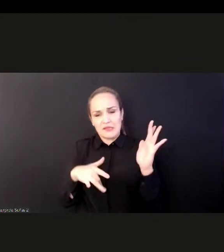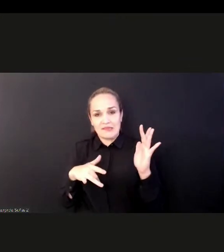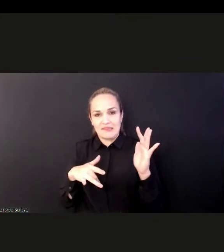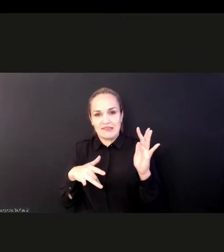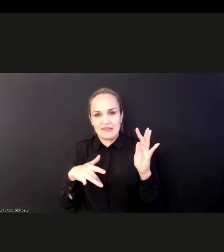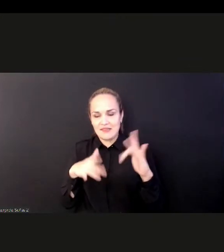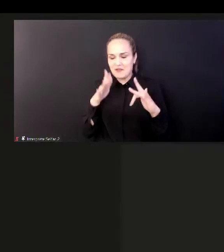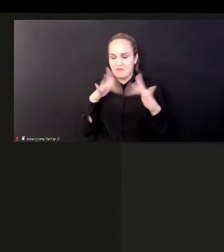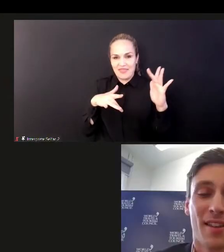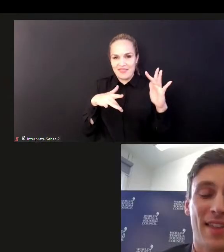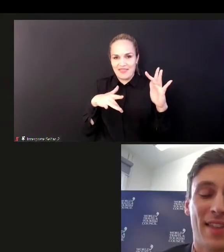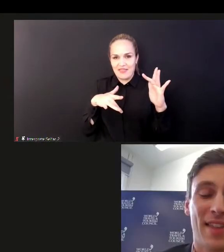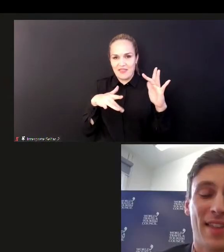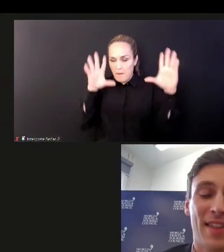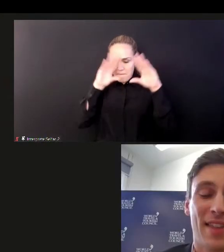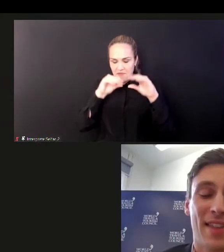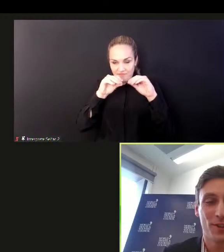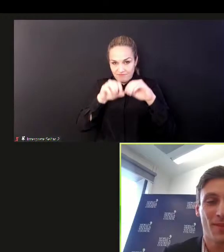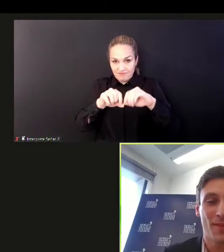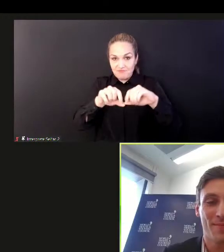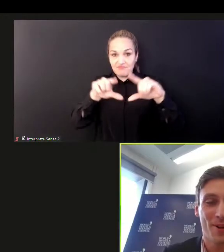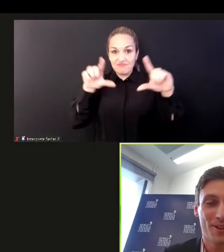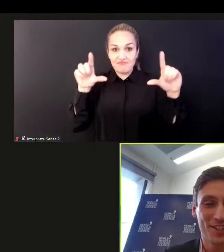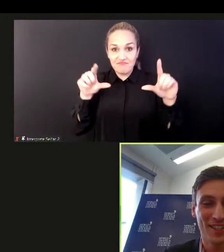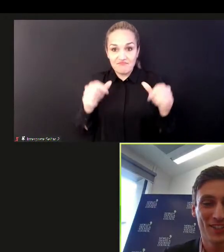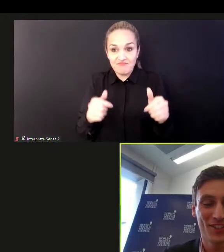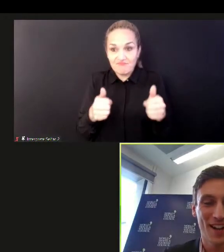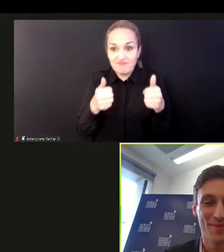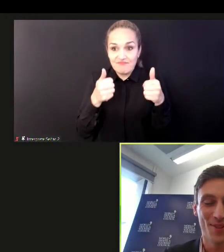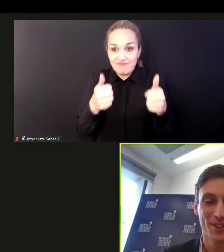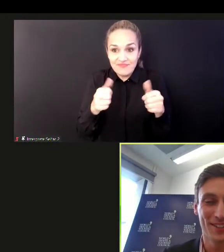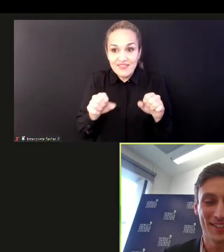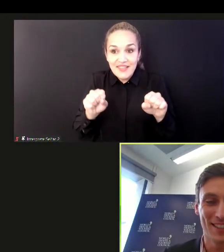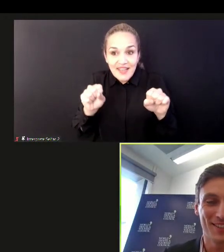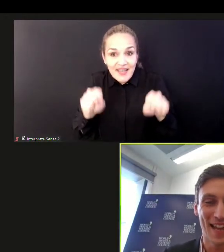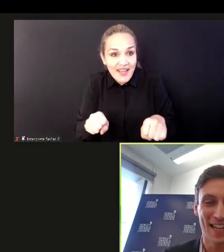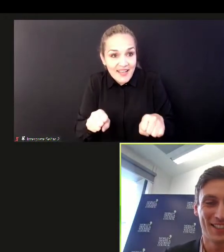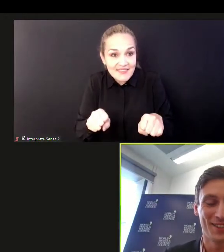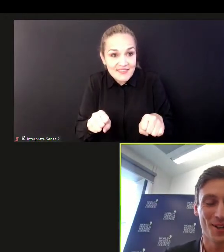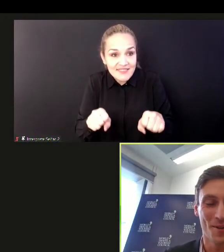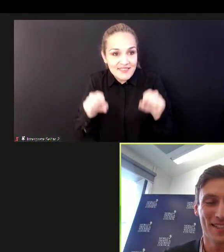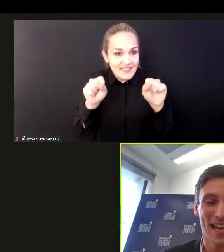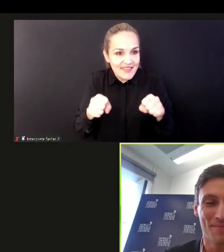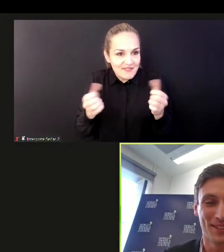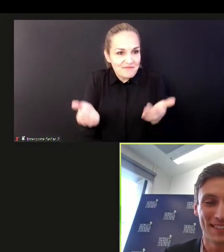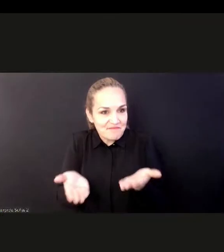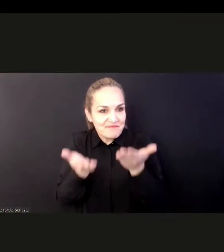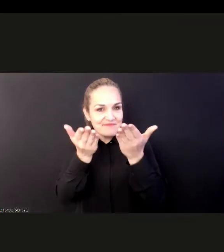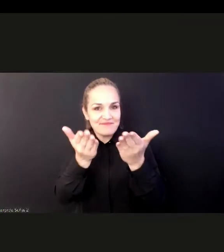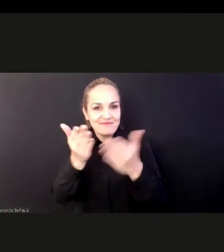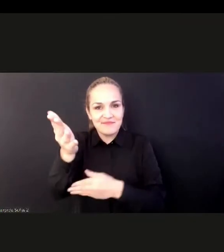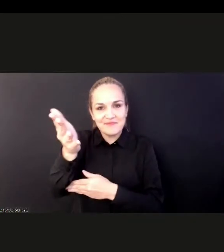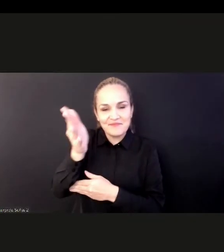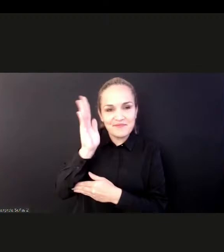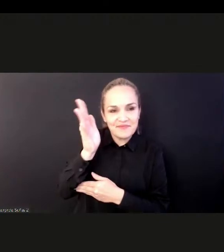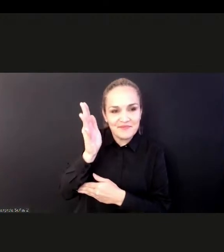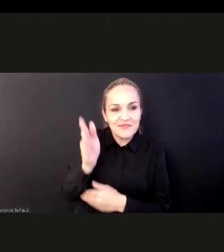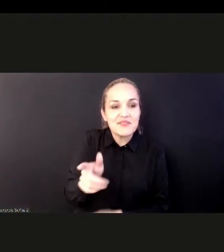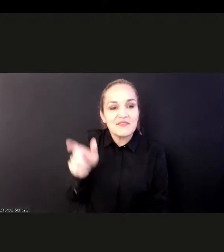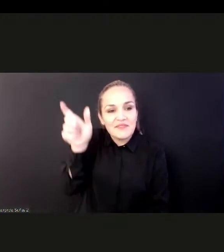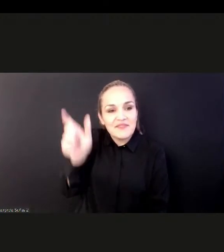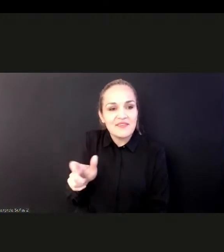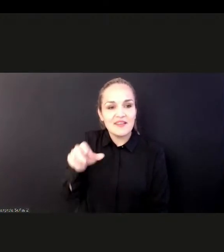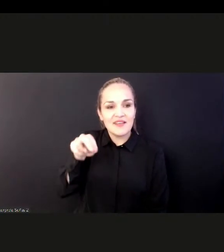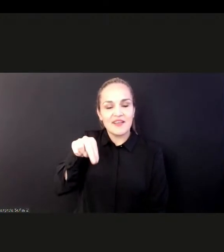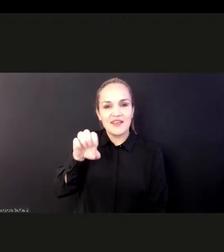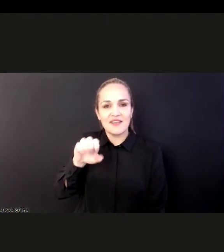now. Sure, thank you. And first of all, my apologies. I have lost internet connection. It always happens at the wrong time. So